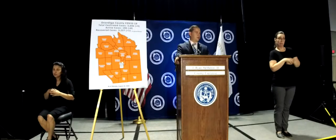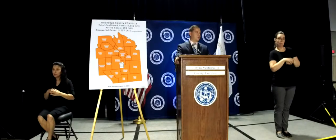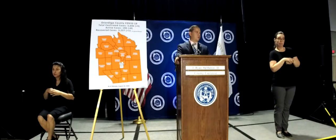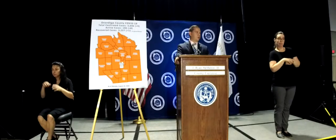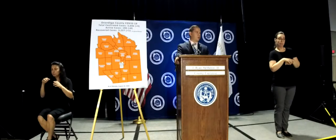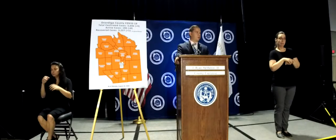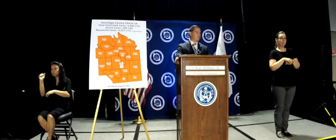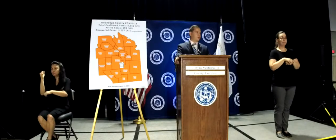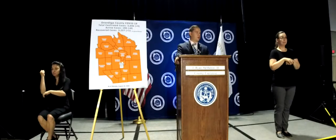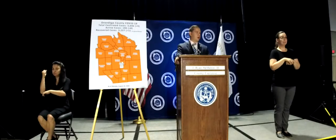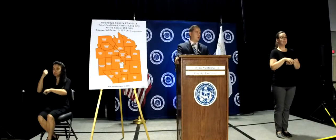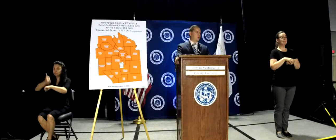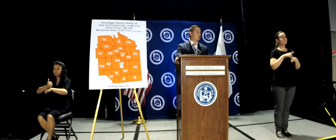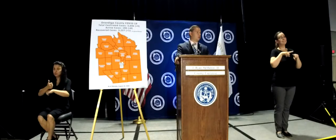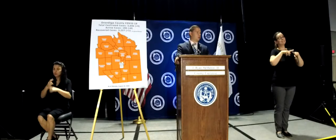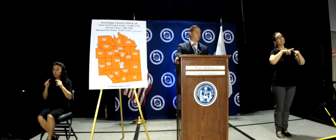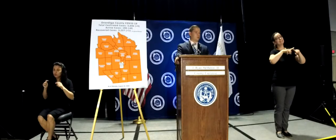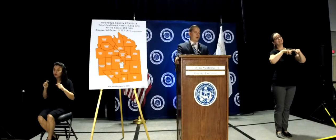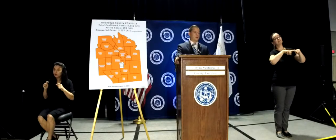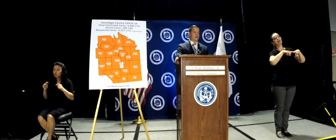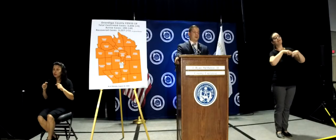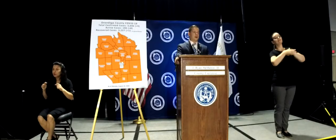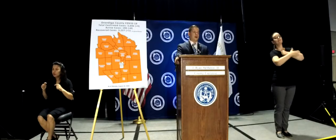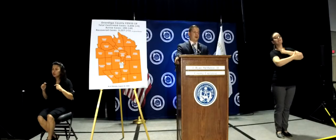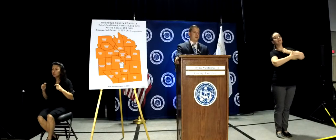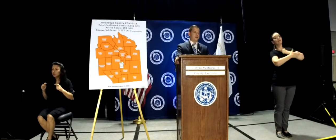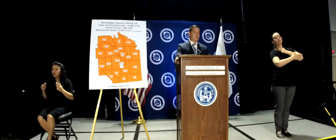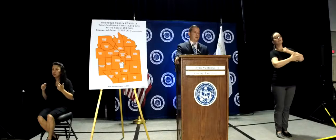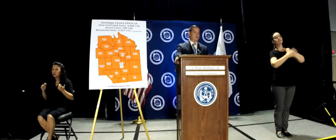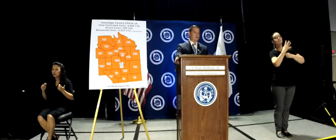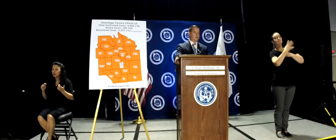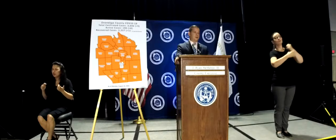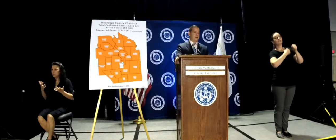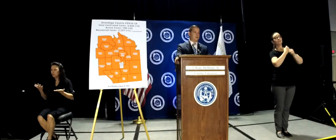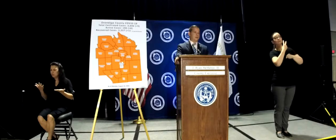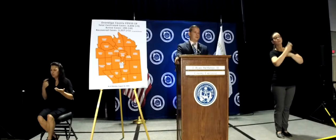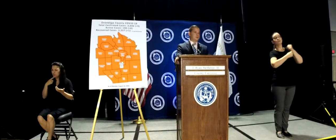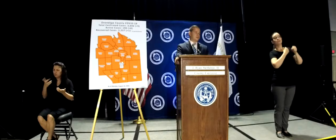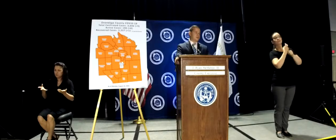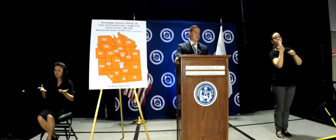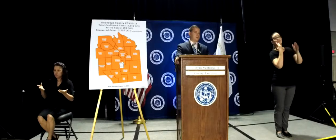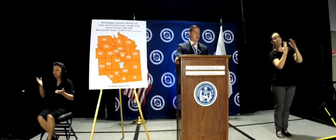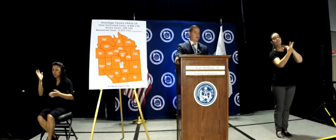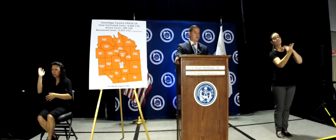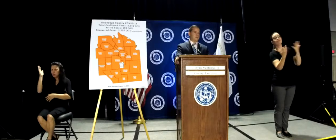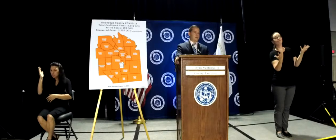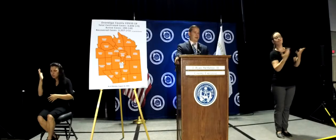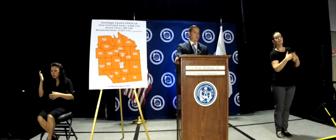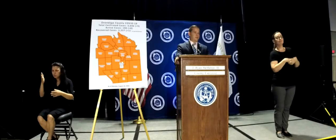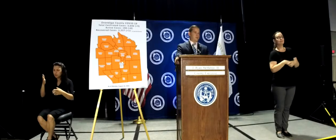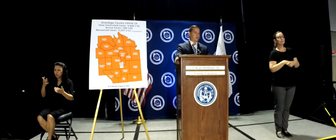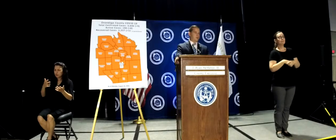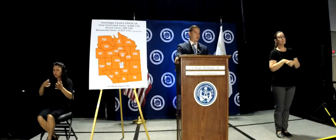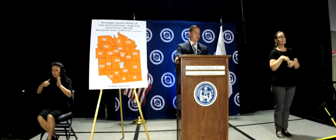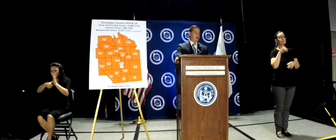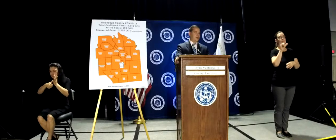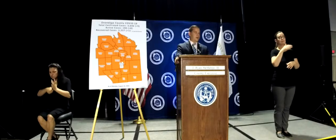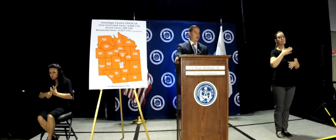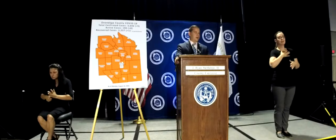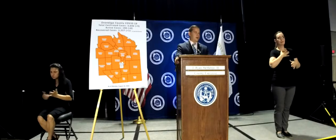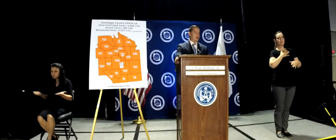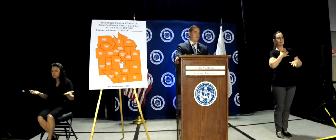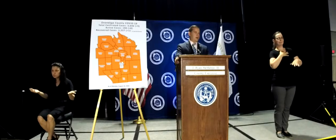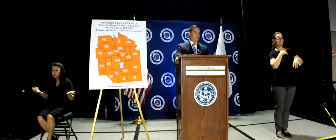going in the next 4 years or 2 years, right? And I think that's, I'll take my time in evaluating